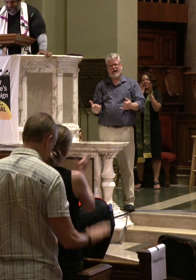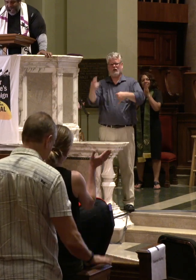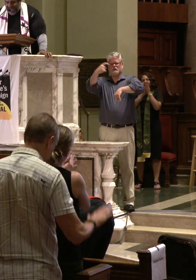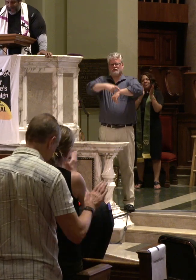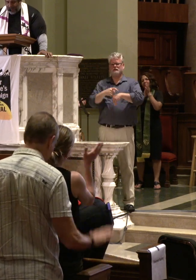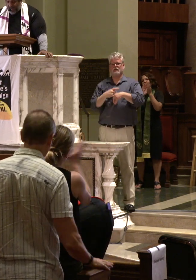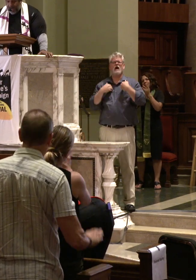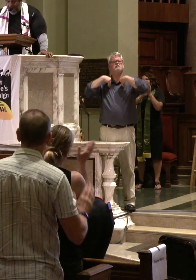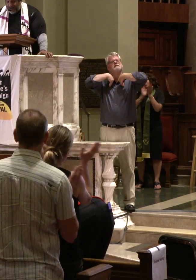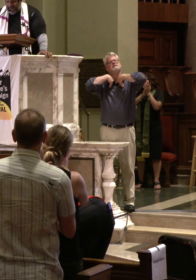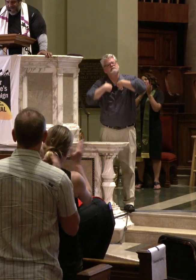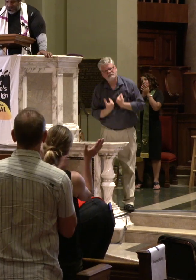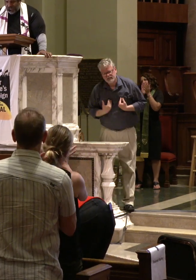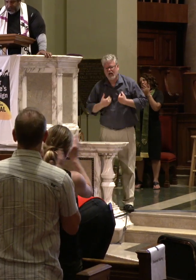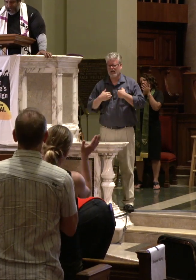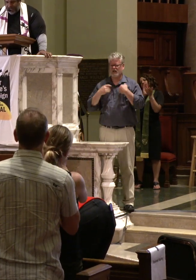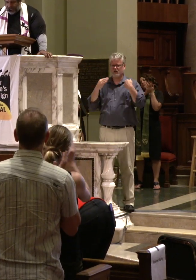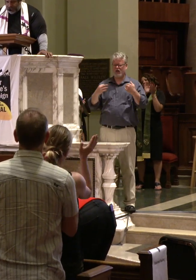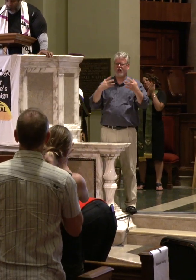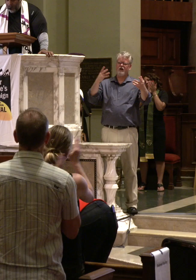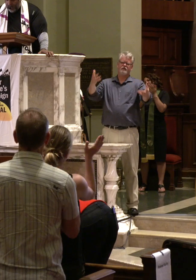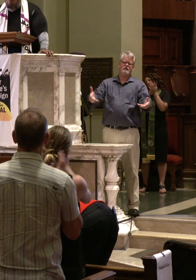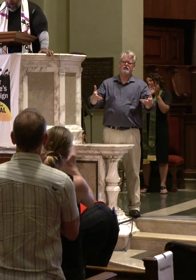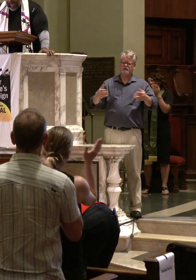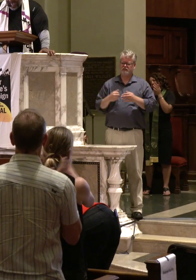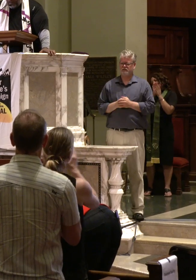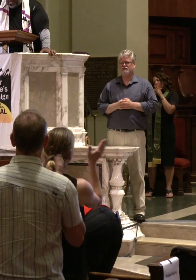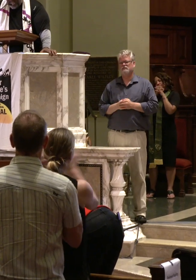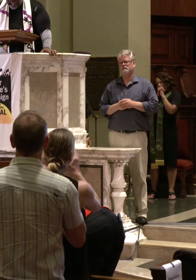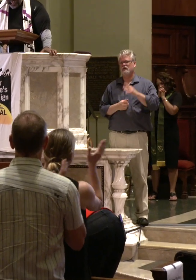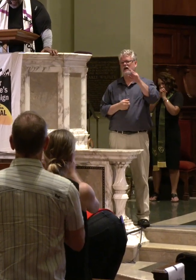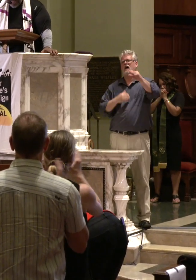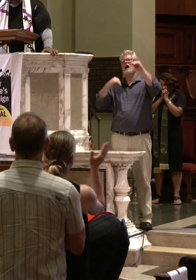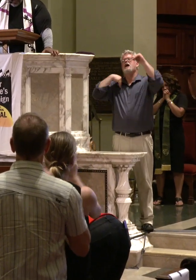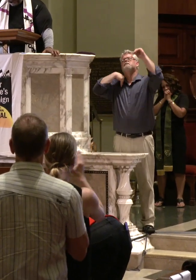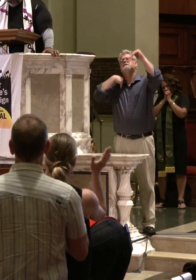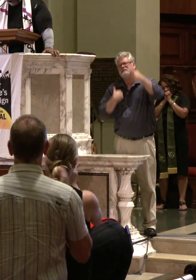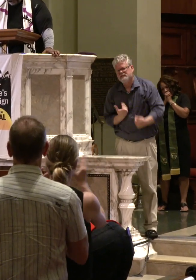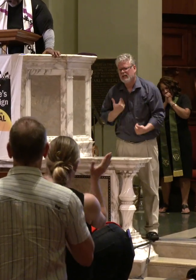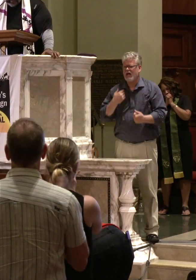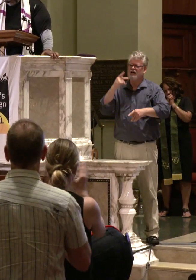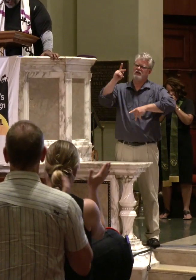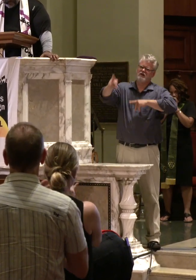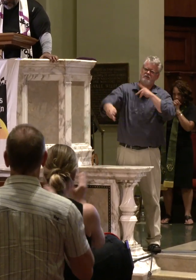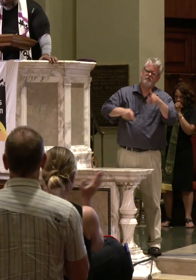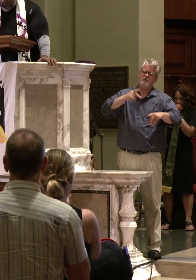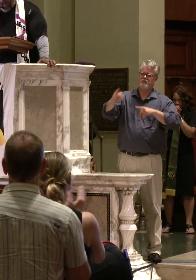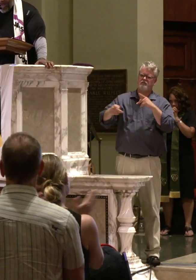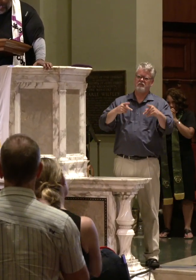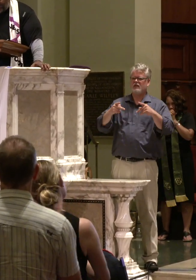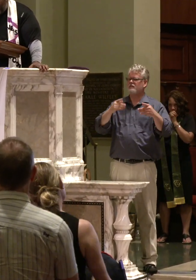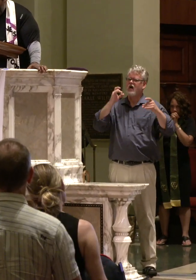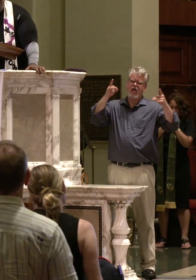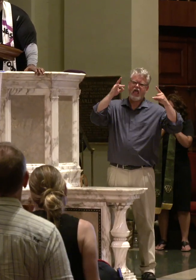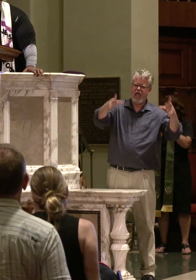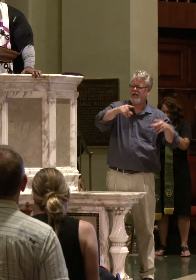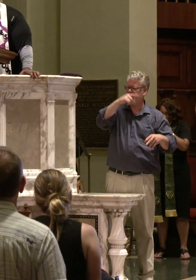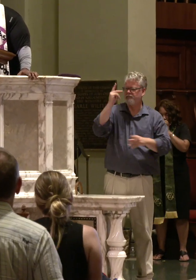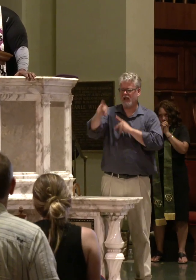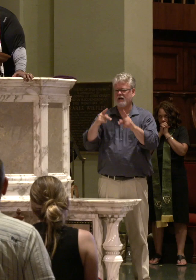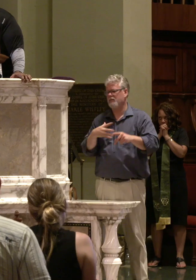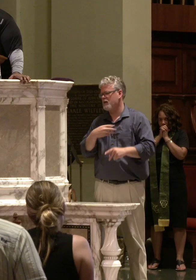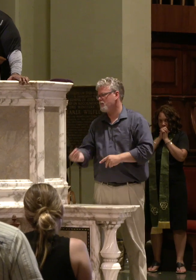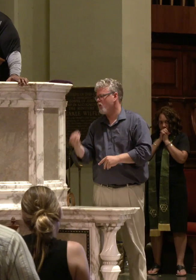I'm tired of elections being stolen. I'm tired of people pitting black people against white